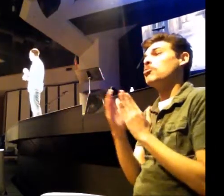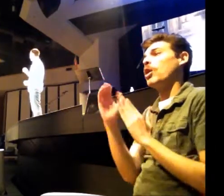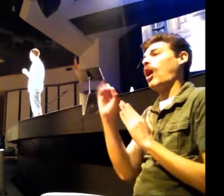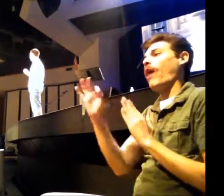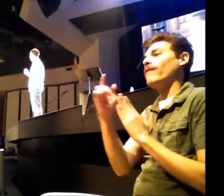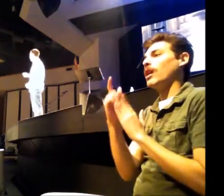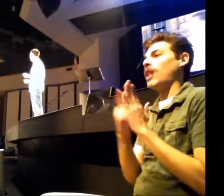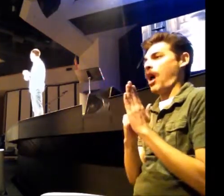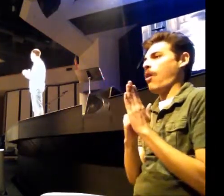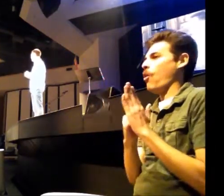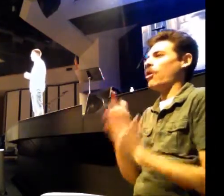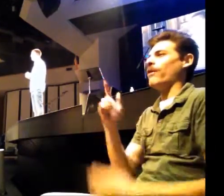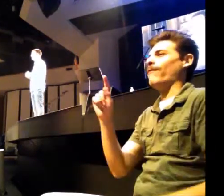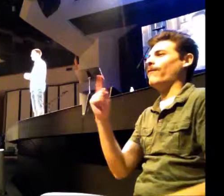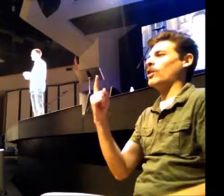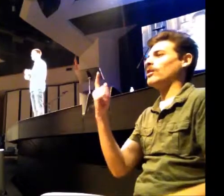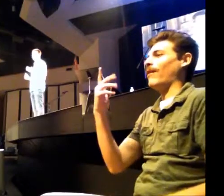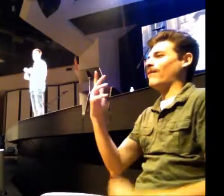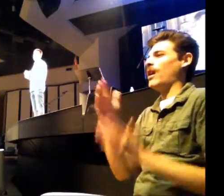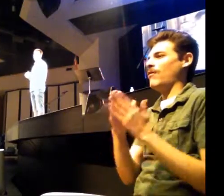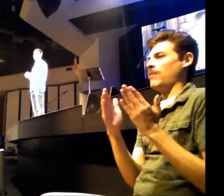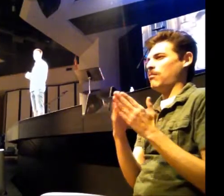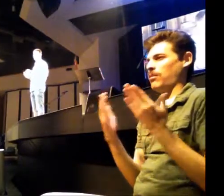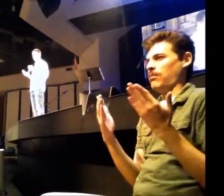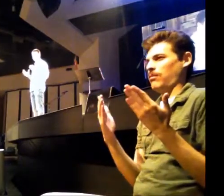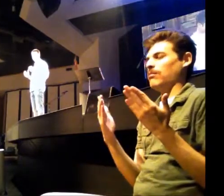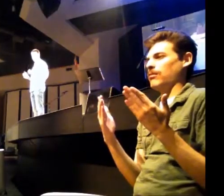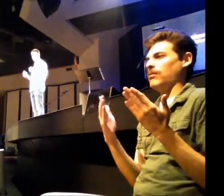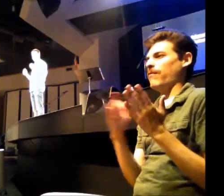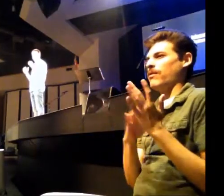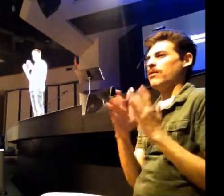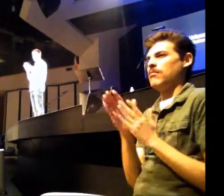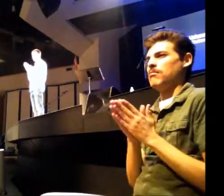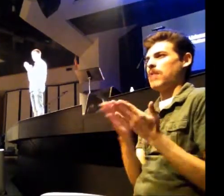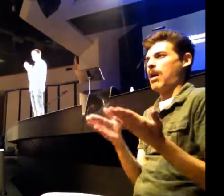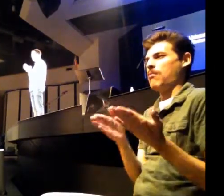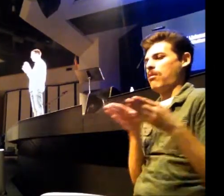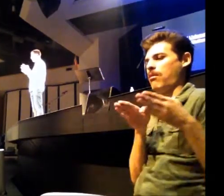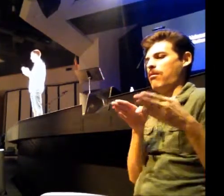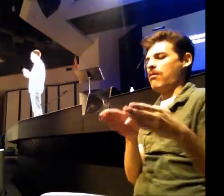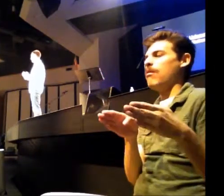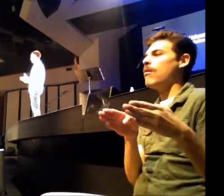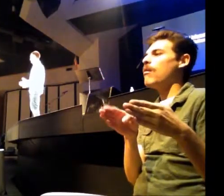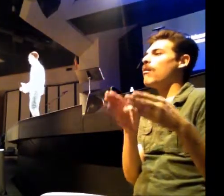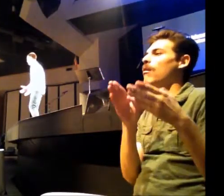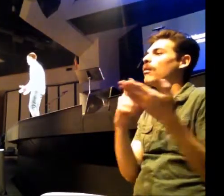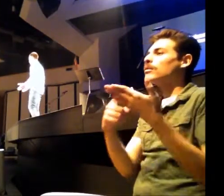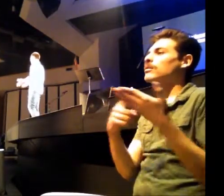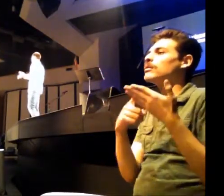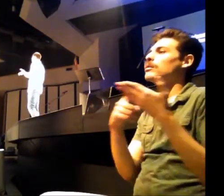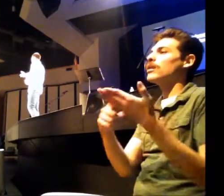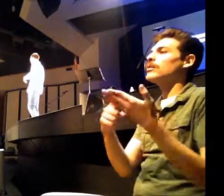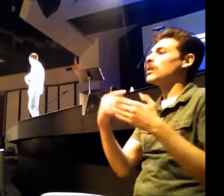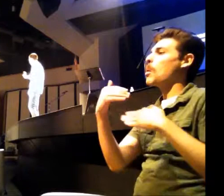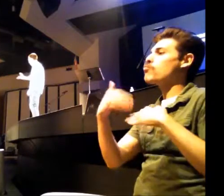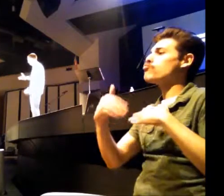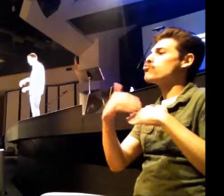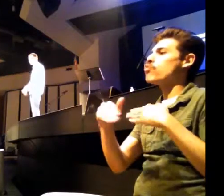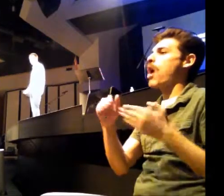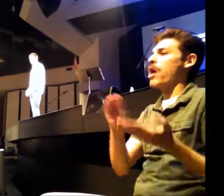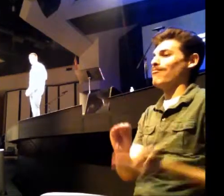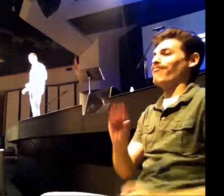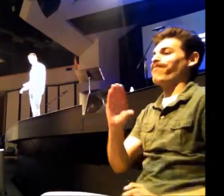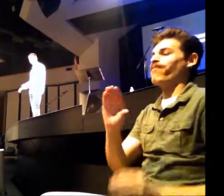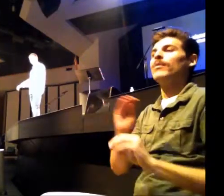Bible. And it's this, the Feast of Unleavened Bread. It's the Feast of Unleavened Bread, or rather bread that has not risen yet. That's what